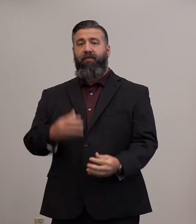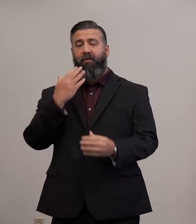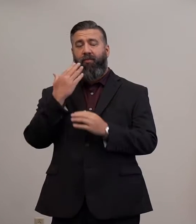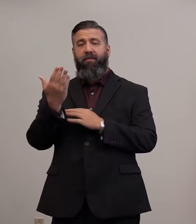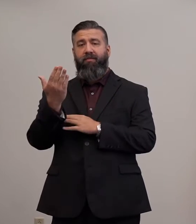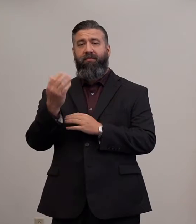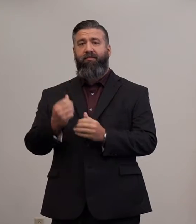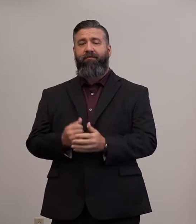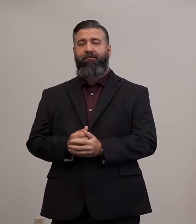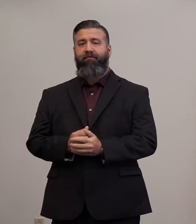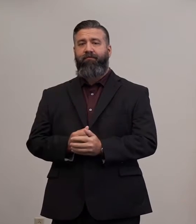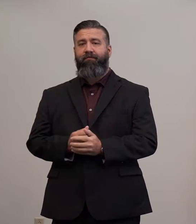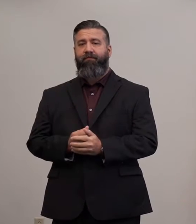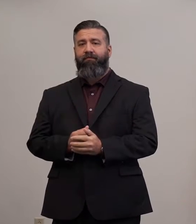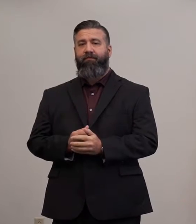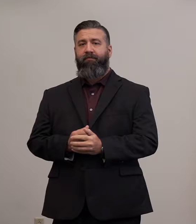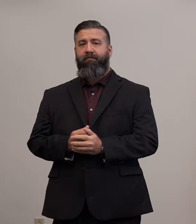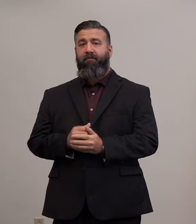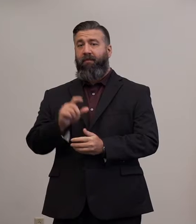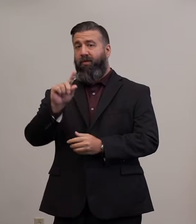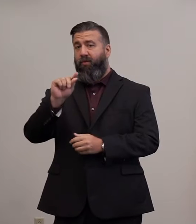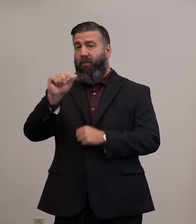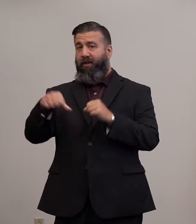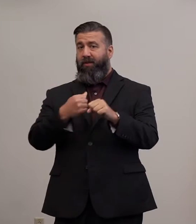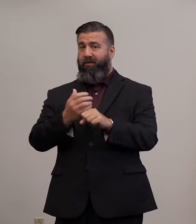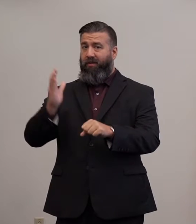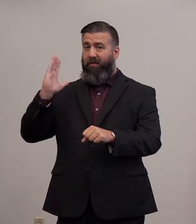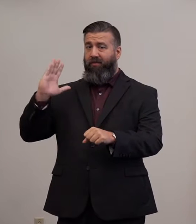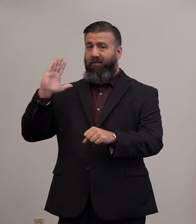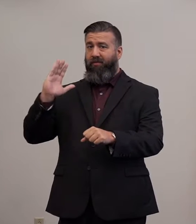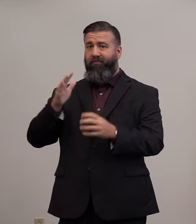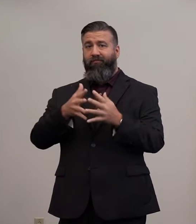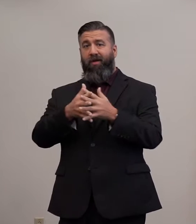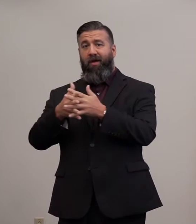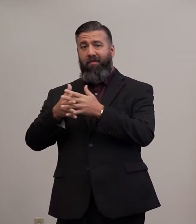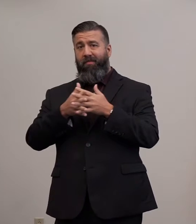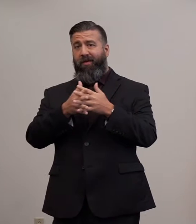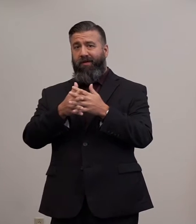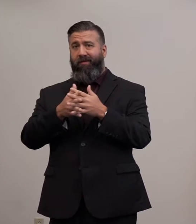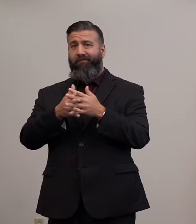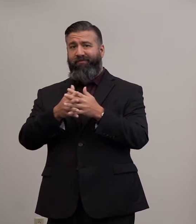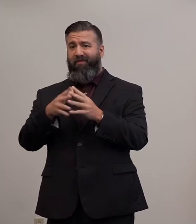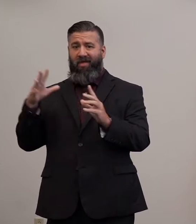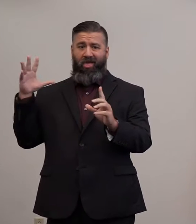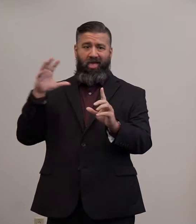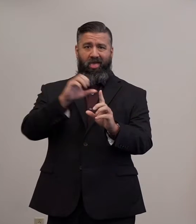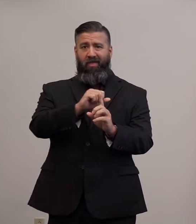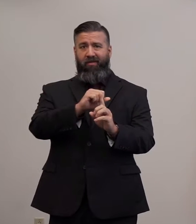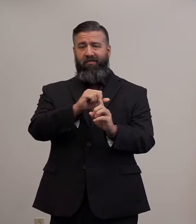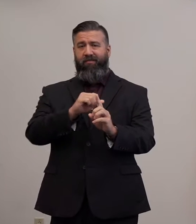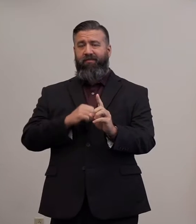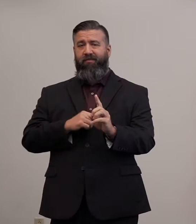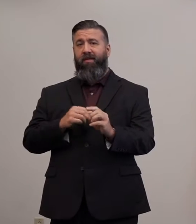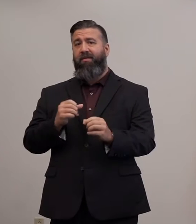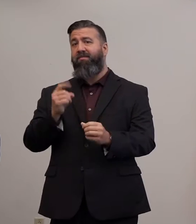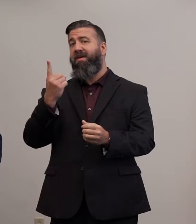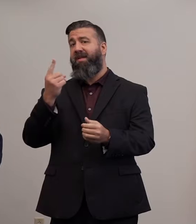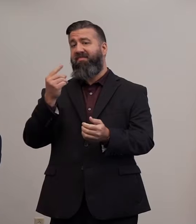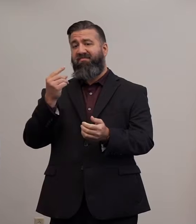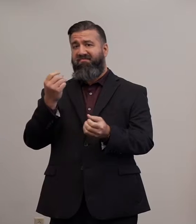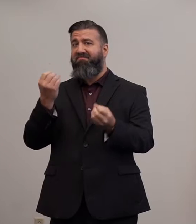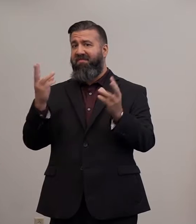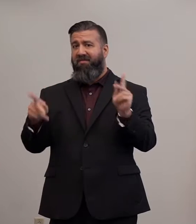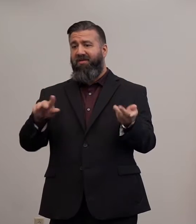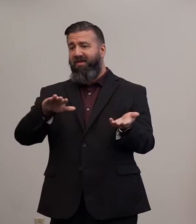Good morning. 20 years ago, America found itself under attack. Thousands died